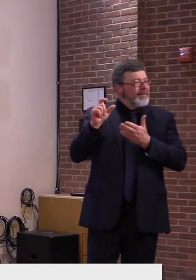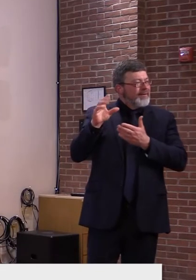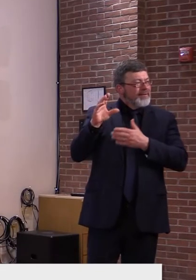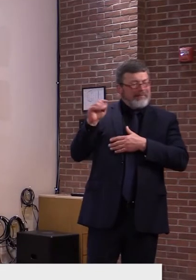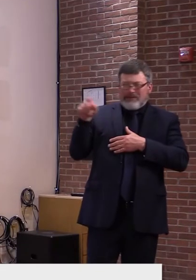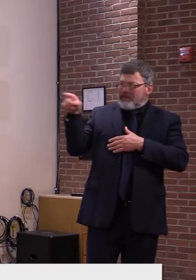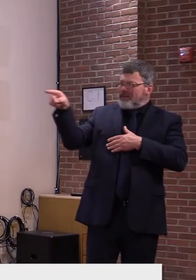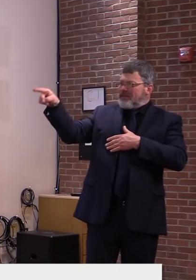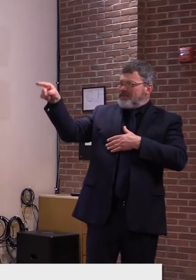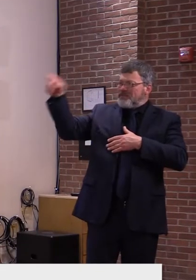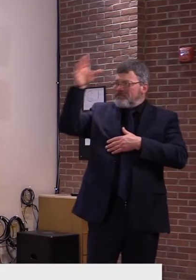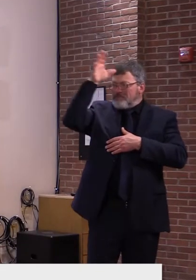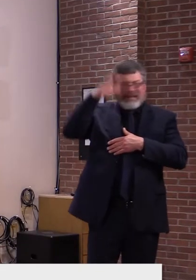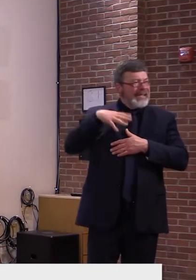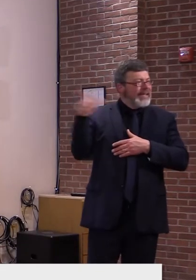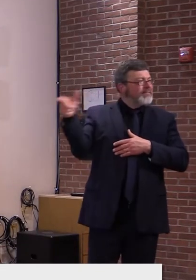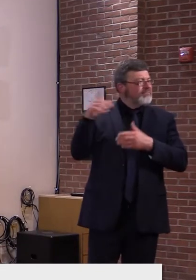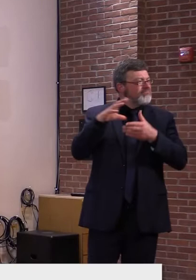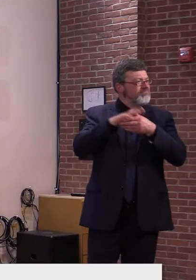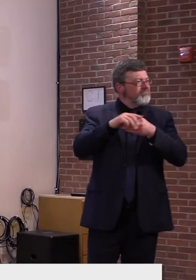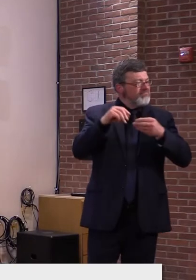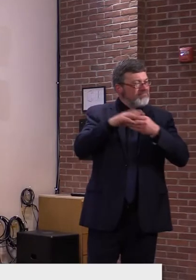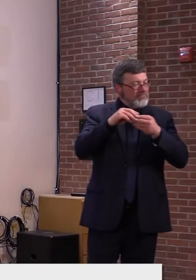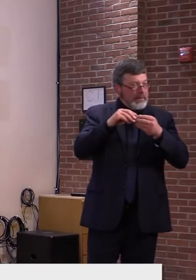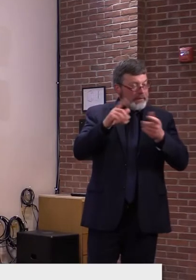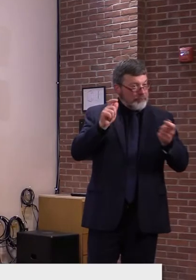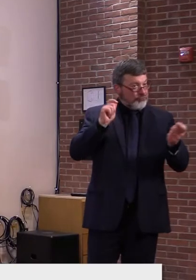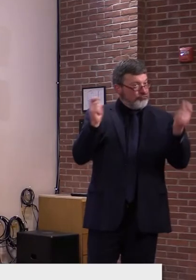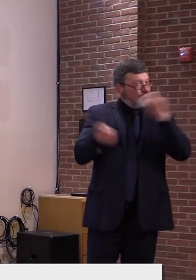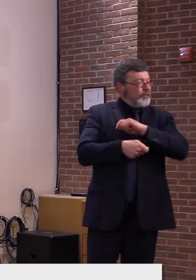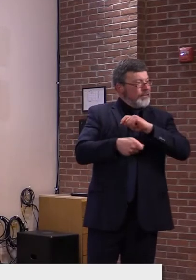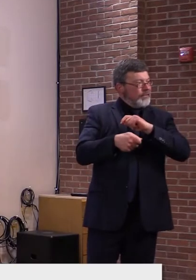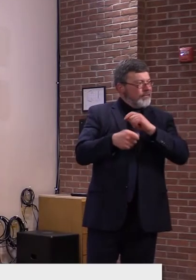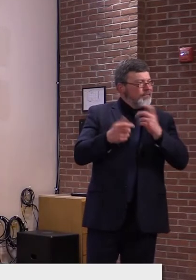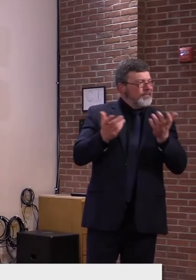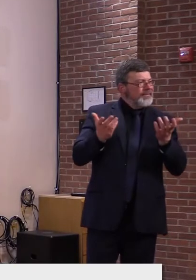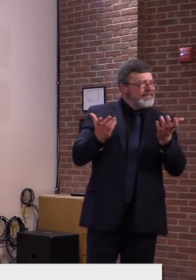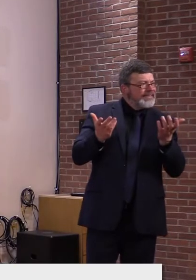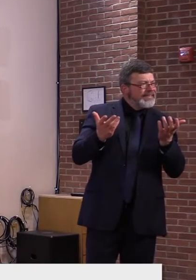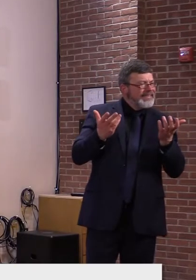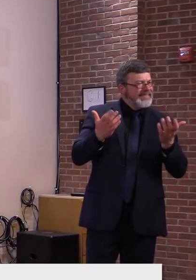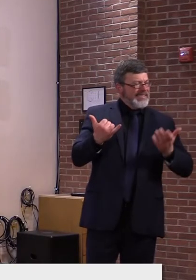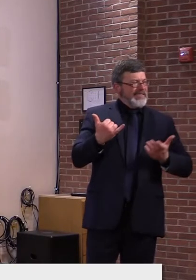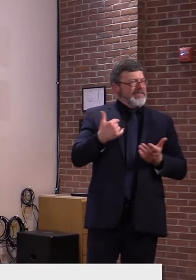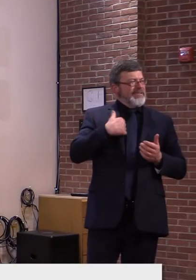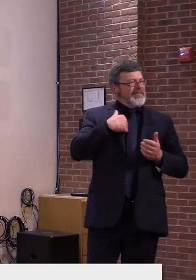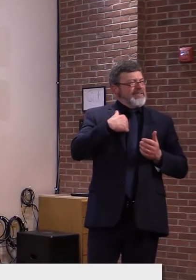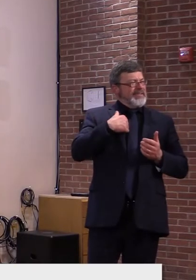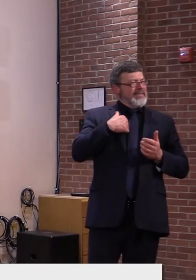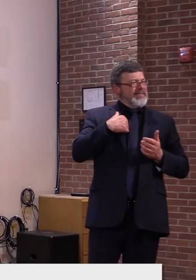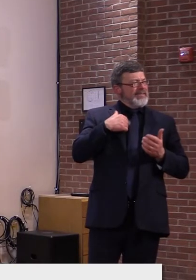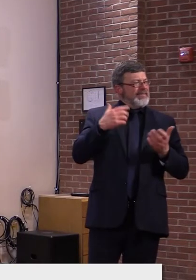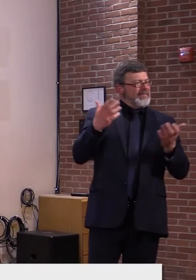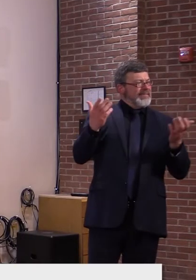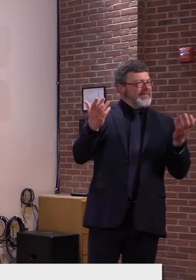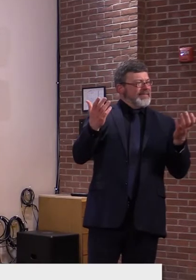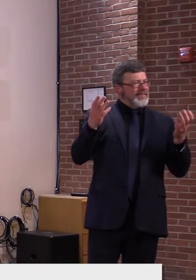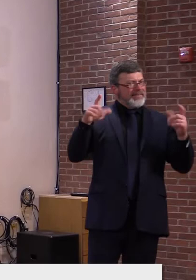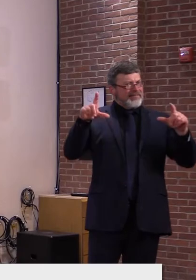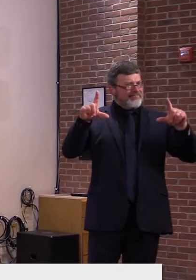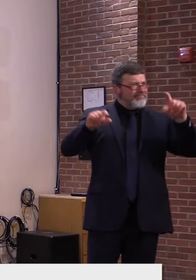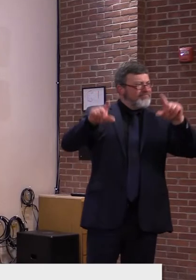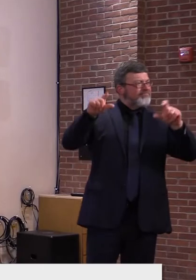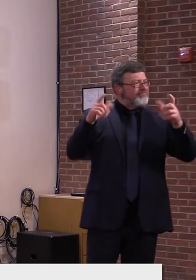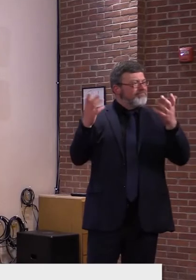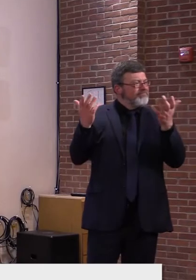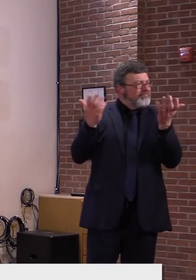that he thinks are needed to truly address the situation. I don't get the sense that DC versus DB is key among those.